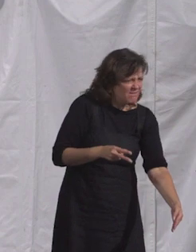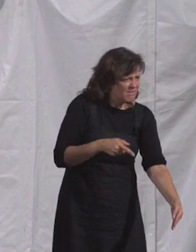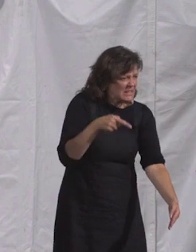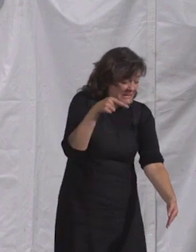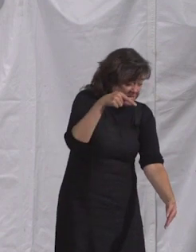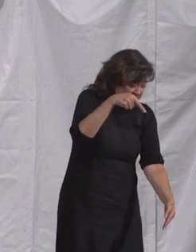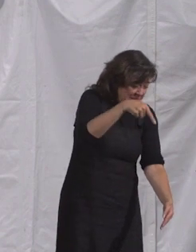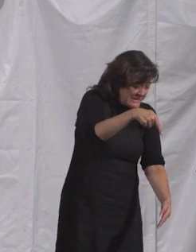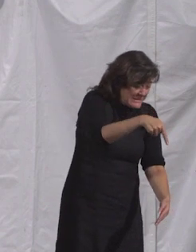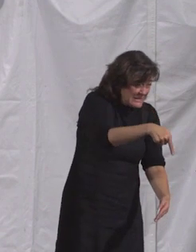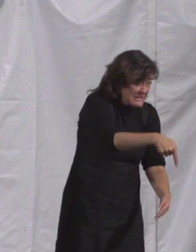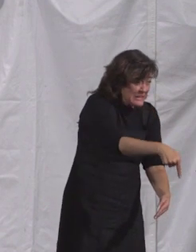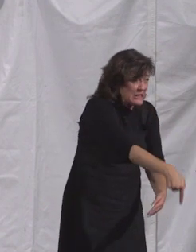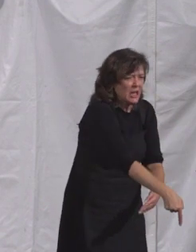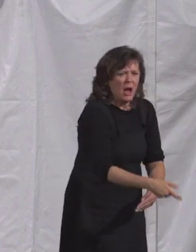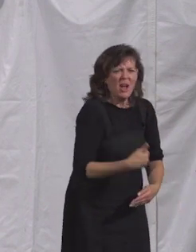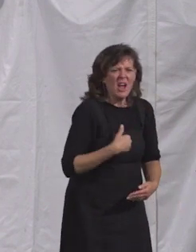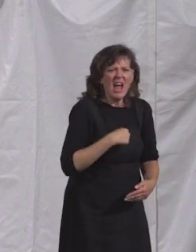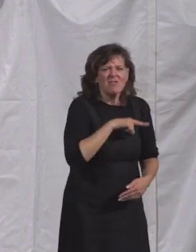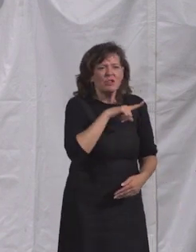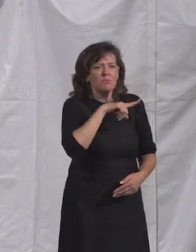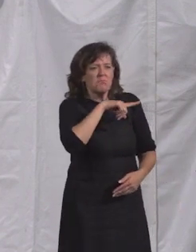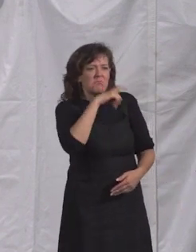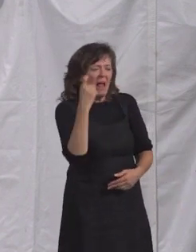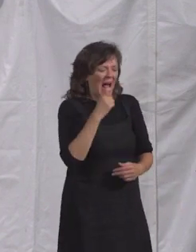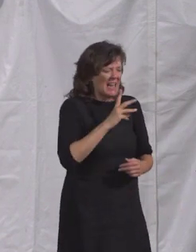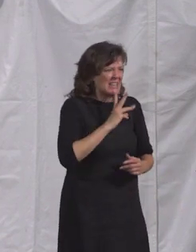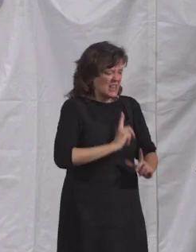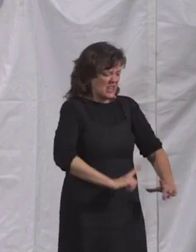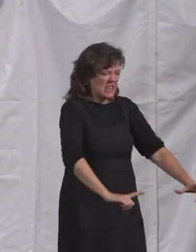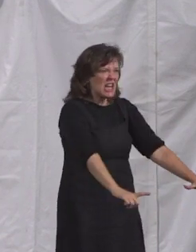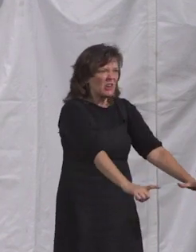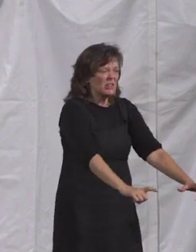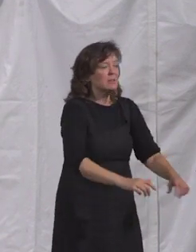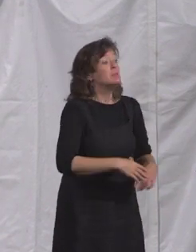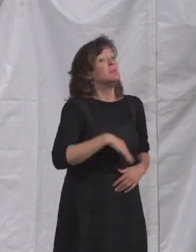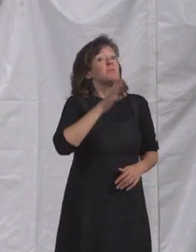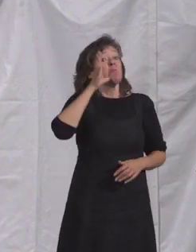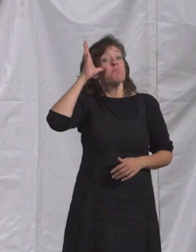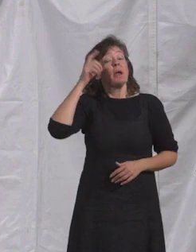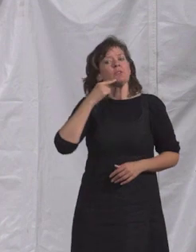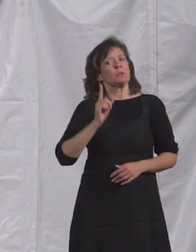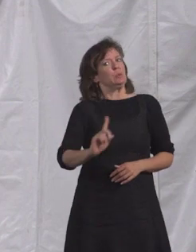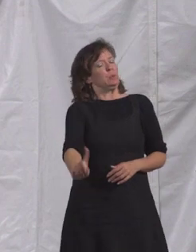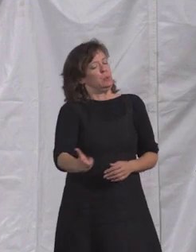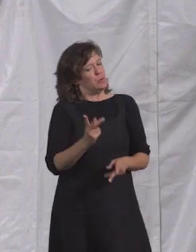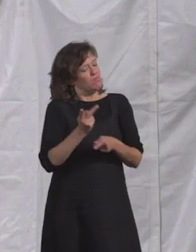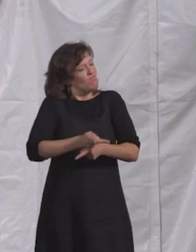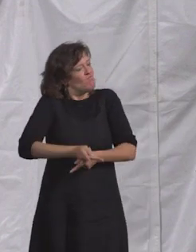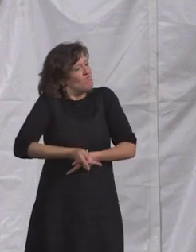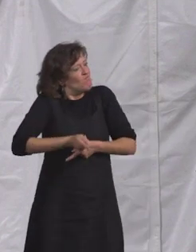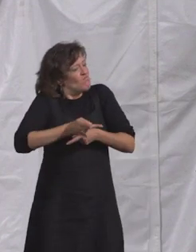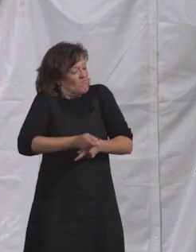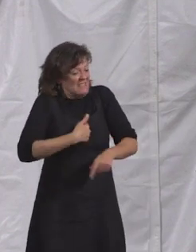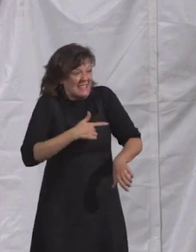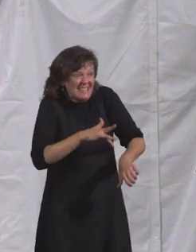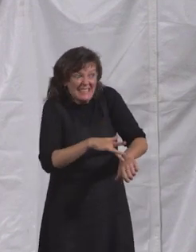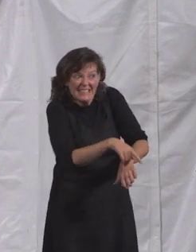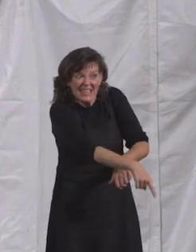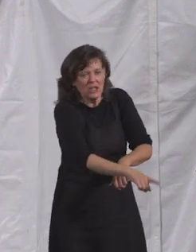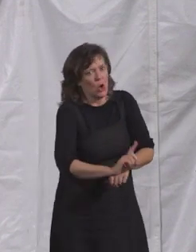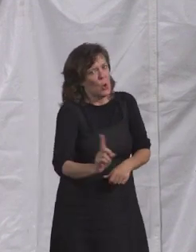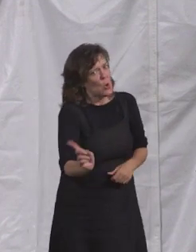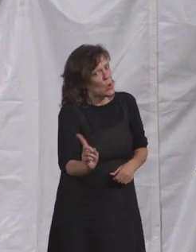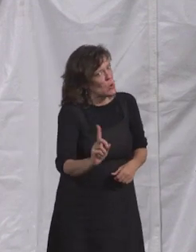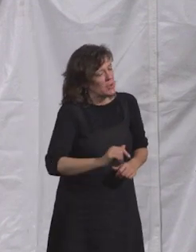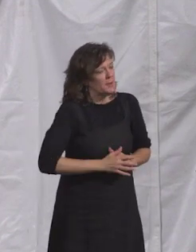never to touch that liquid. They said, if we ever touch that liquid, you have to understand that in Charleston, West Virginia, for about 40